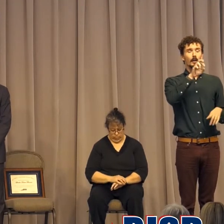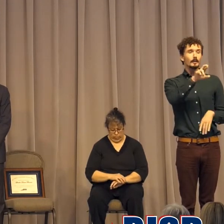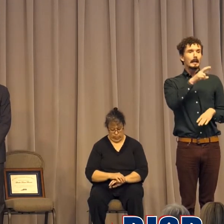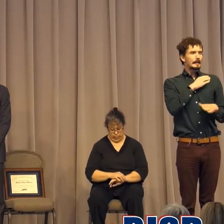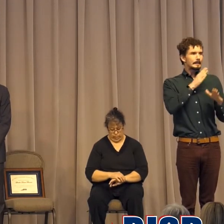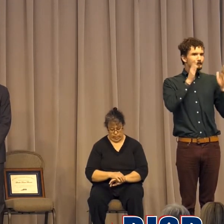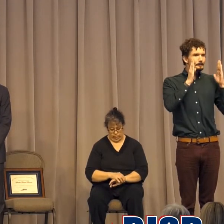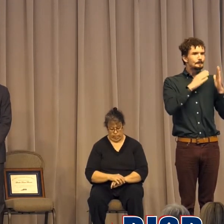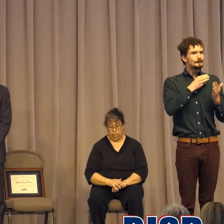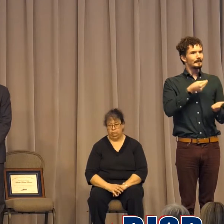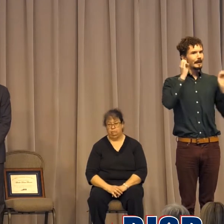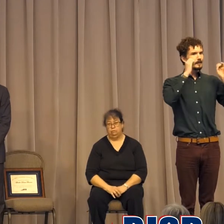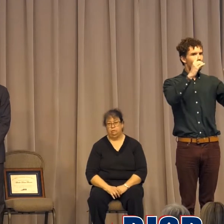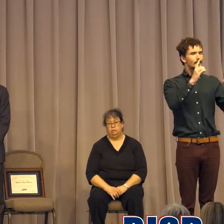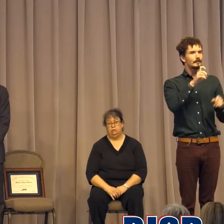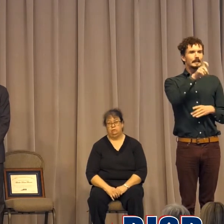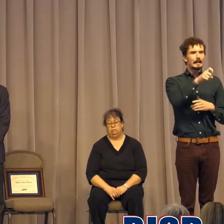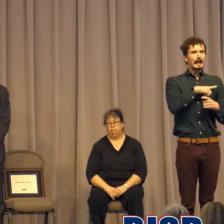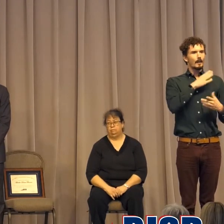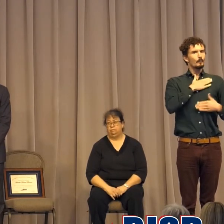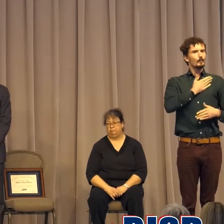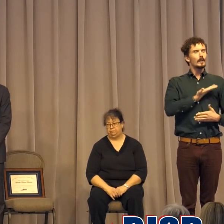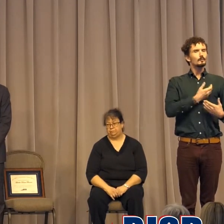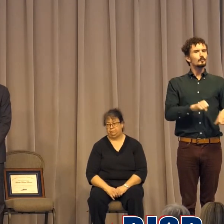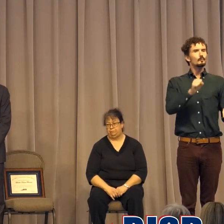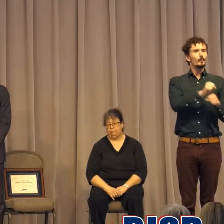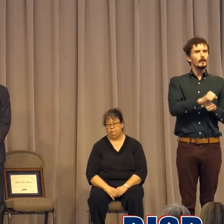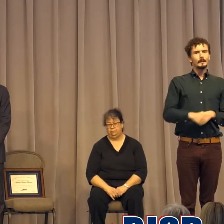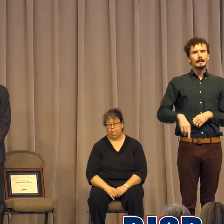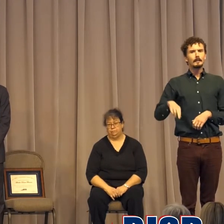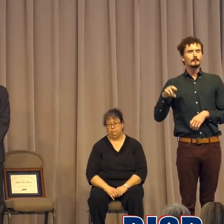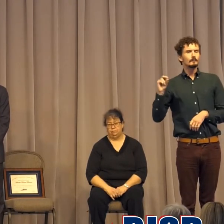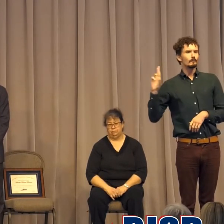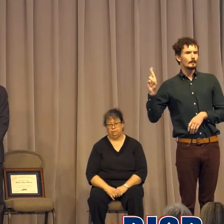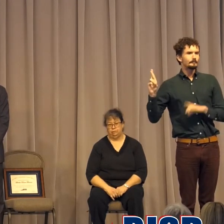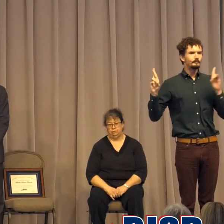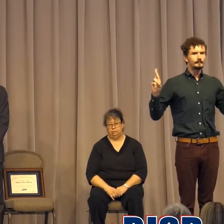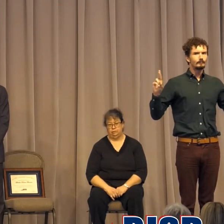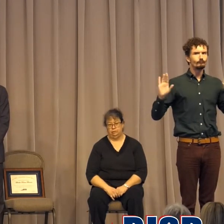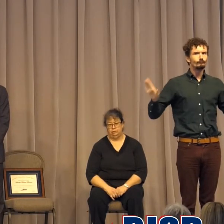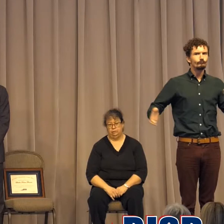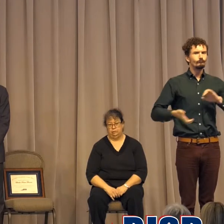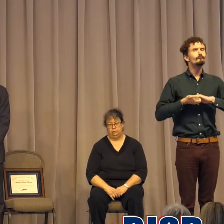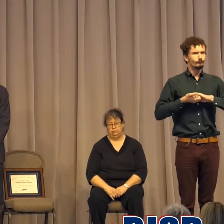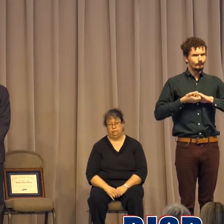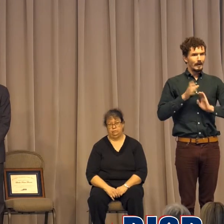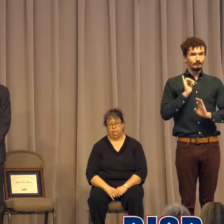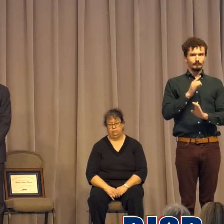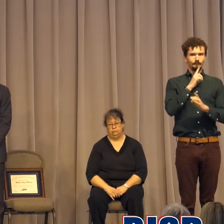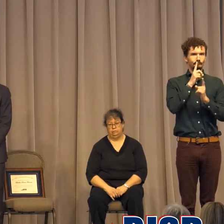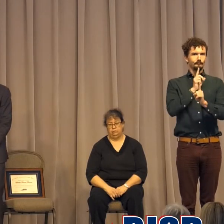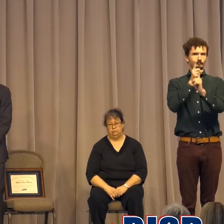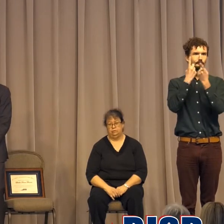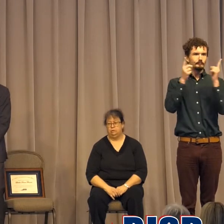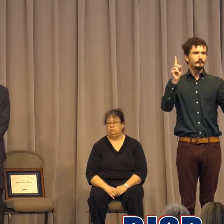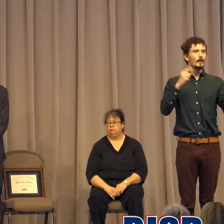his willingness to work across the aisle and from floor to rafter in the Capitol was key to achieving success. We